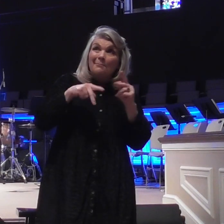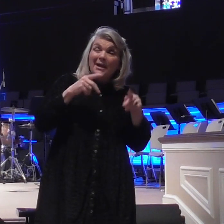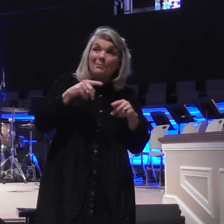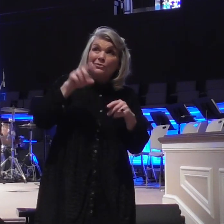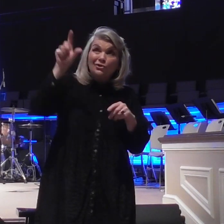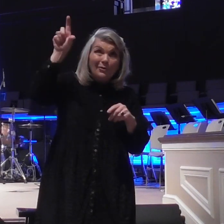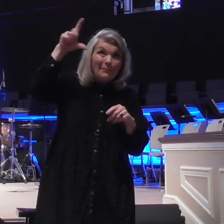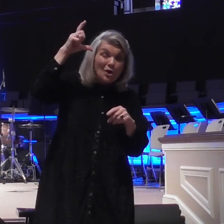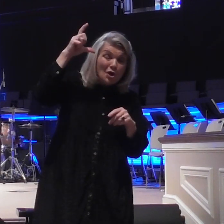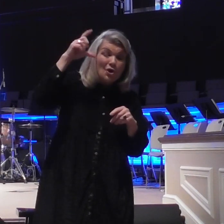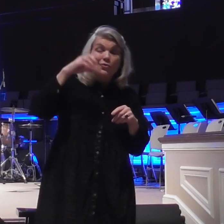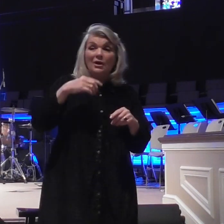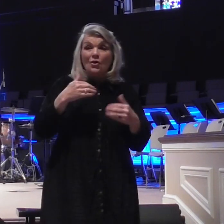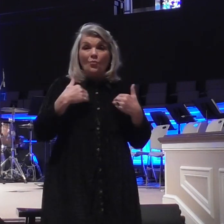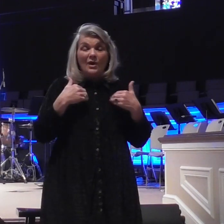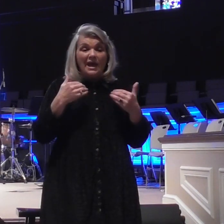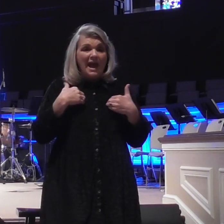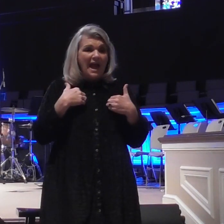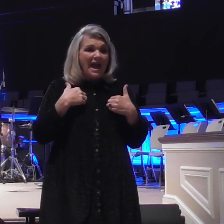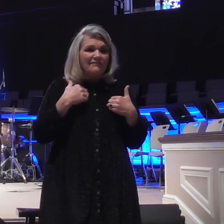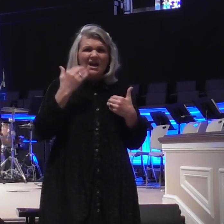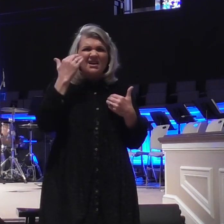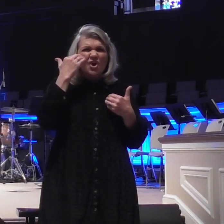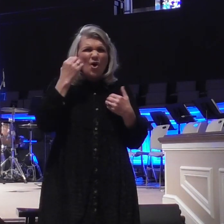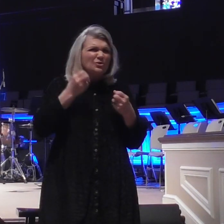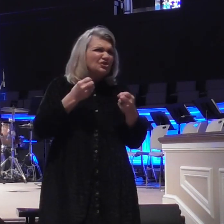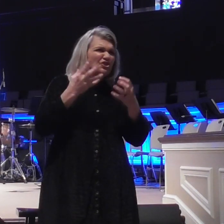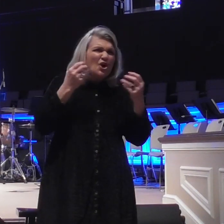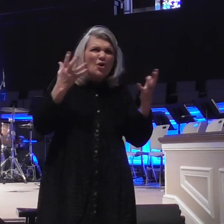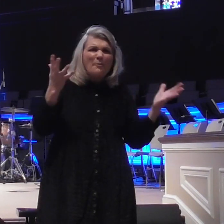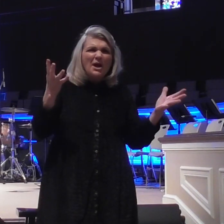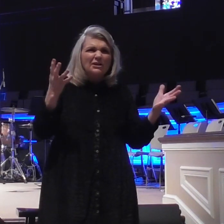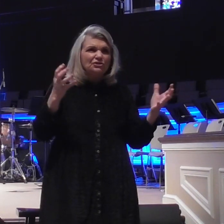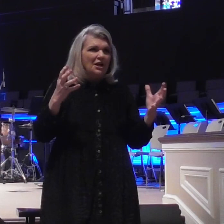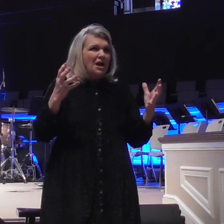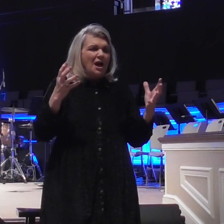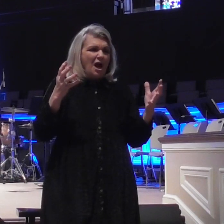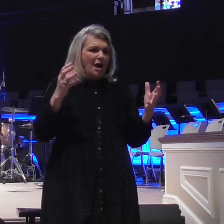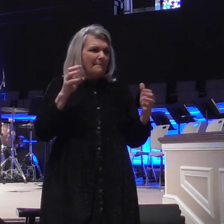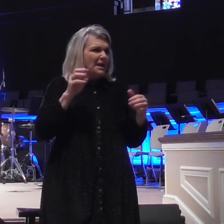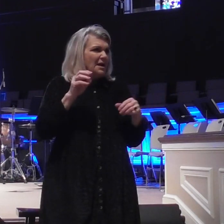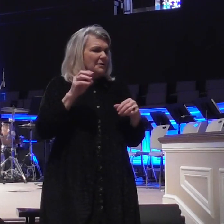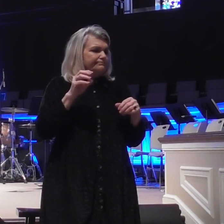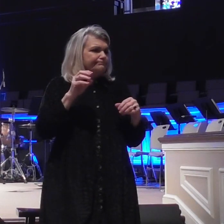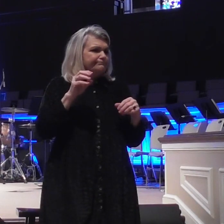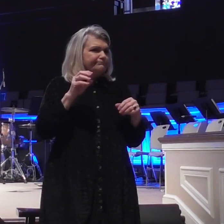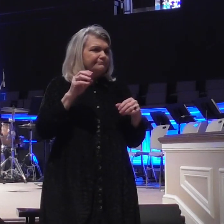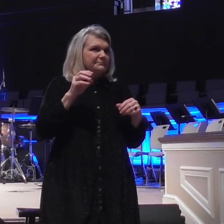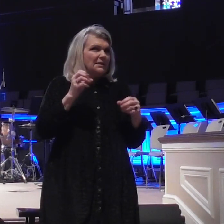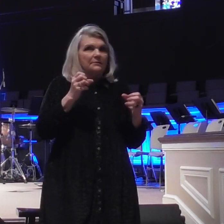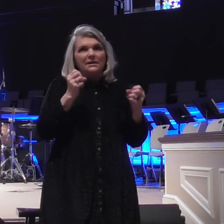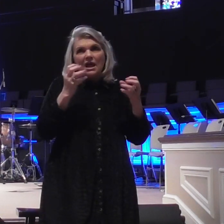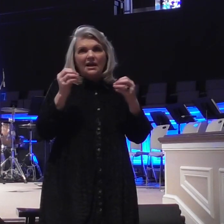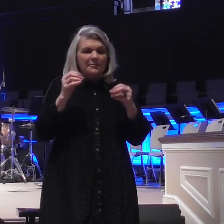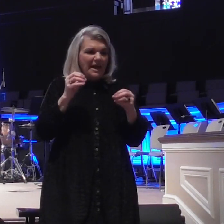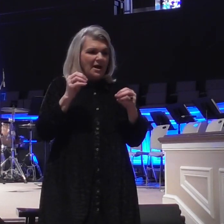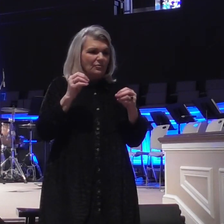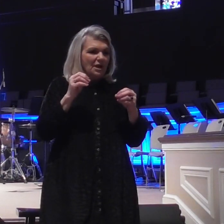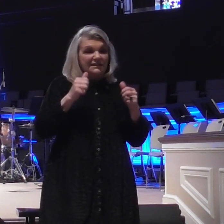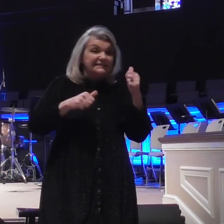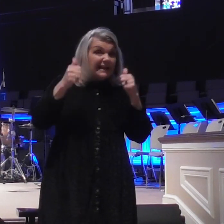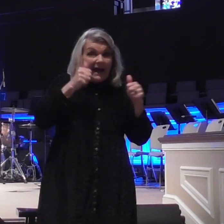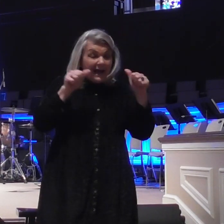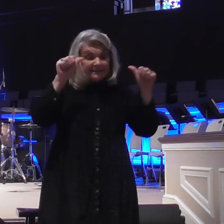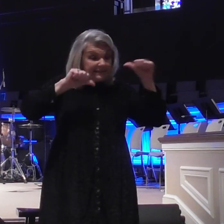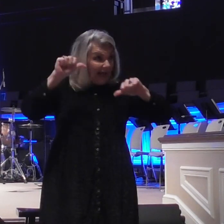the world. We have plumbed the depths of nuclear power. We are well-versed in quantum physics, but we